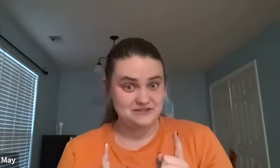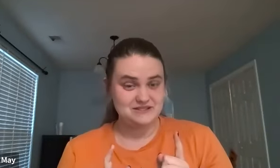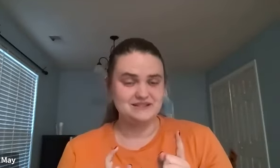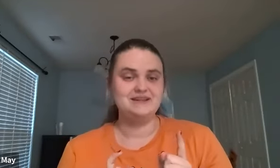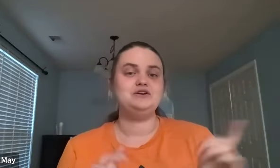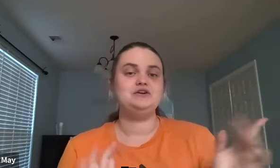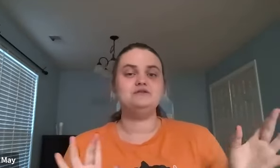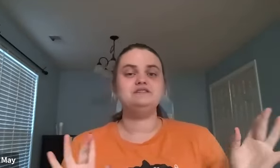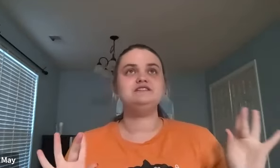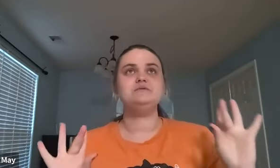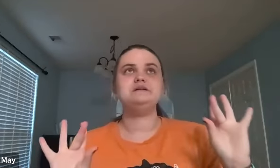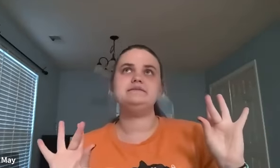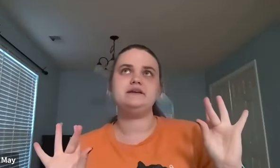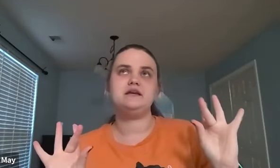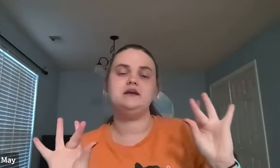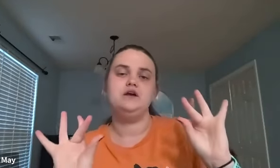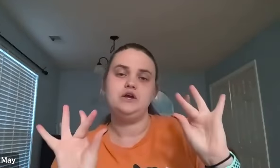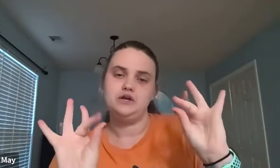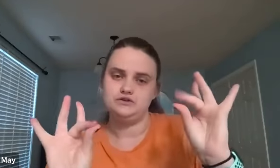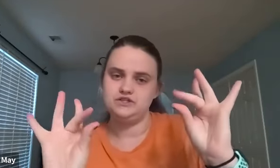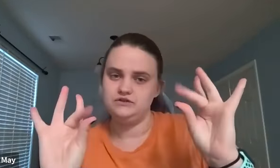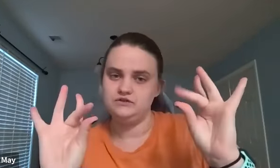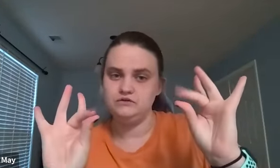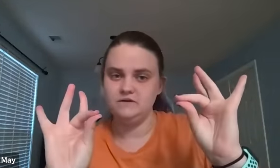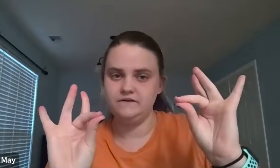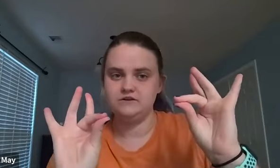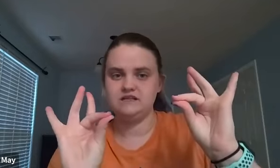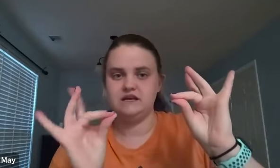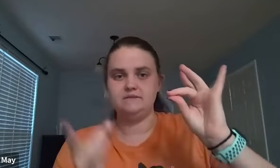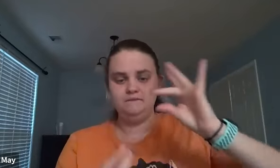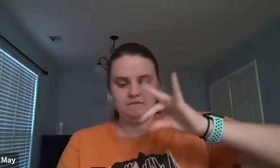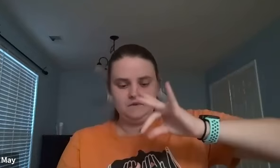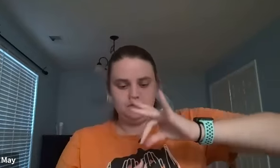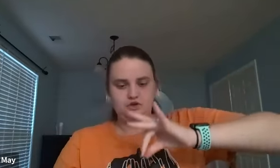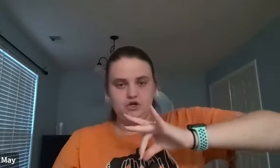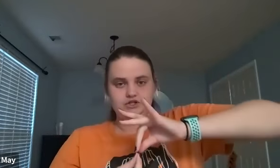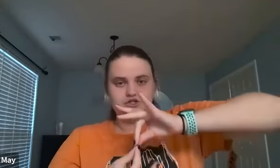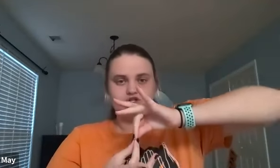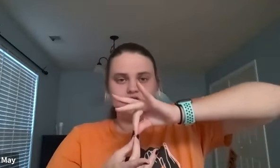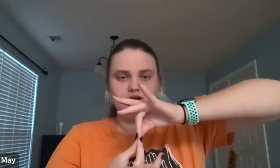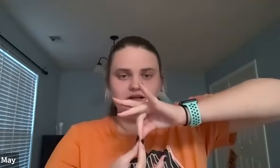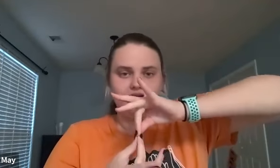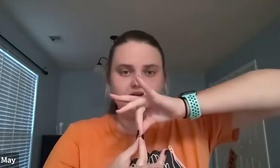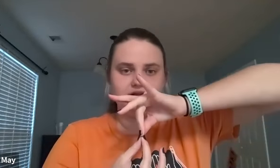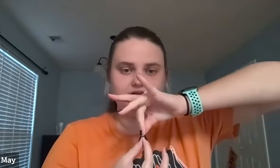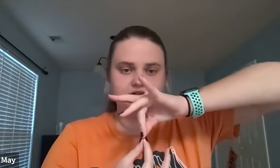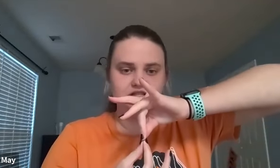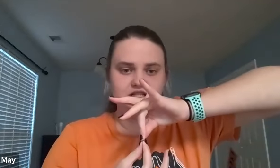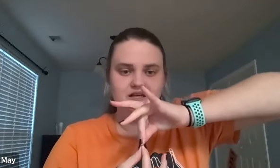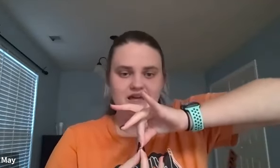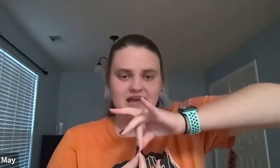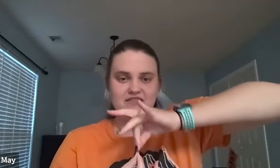ghost. Ghost is going to be your two middle fingers again. They're going to start kind of like they're touching and